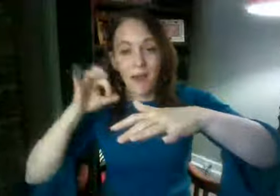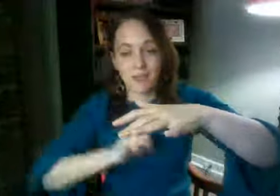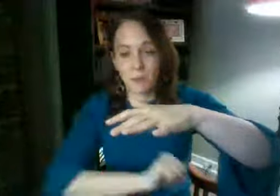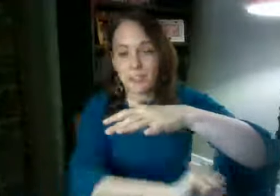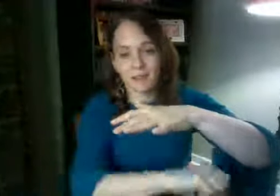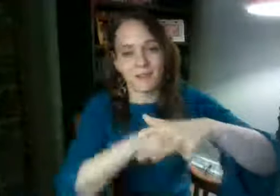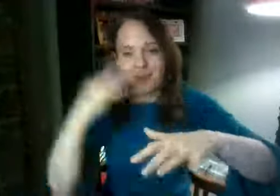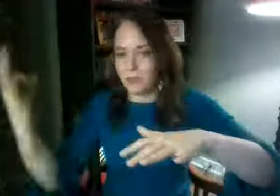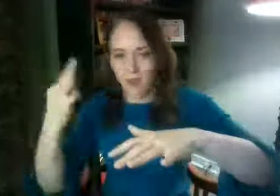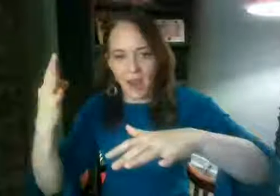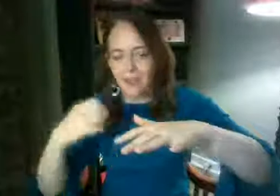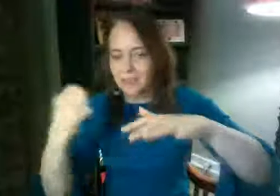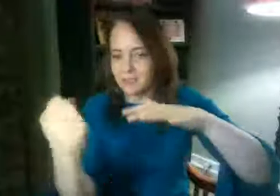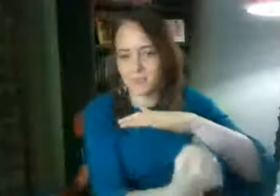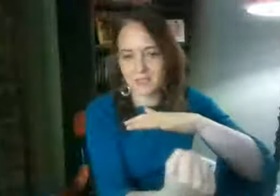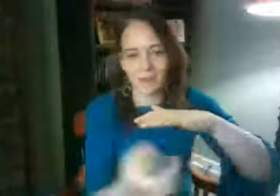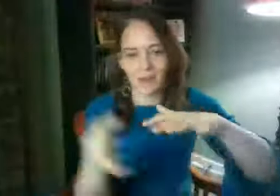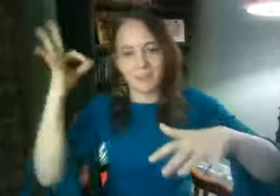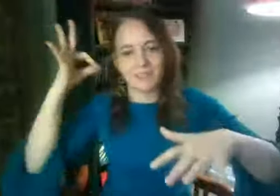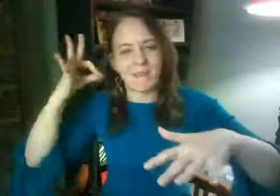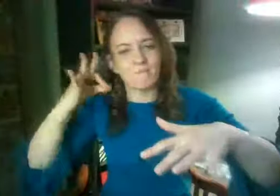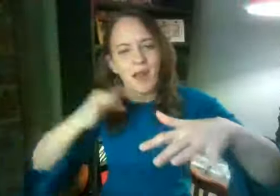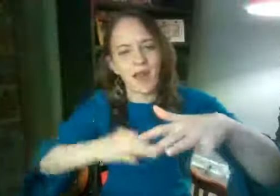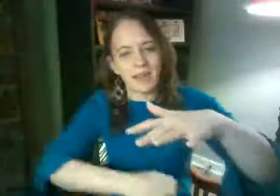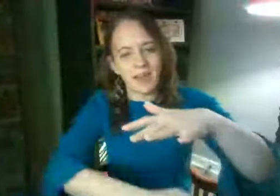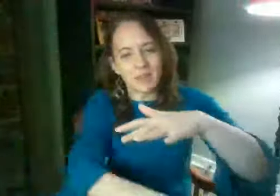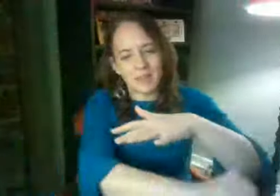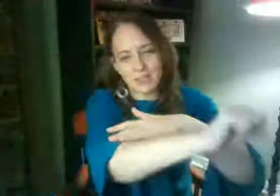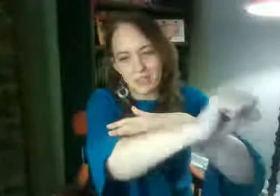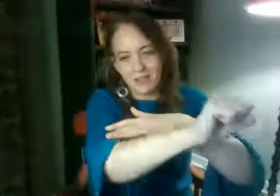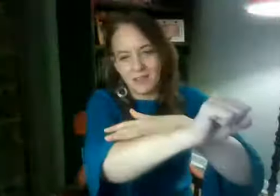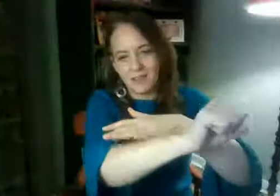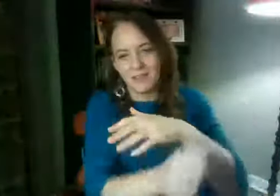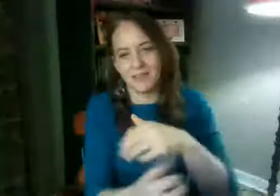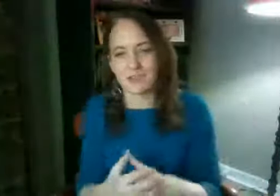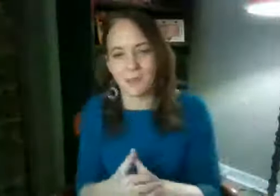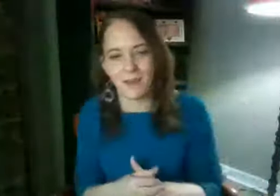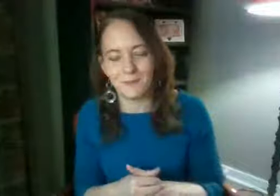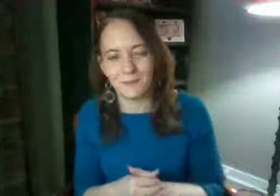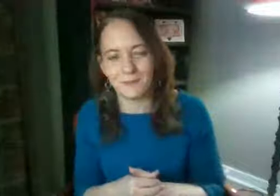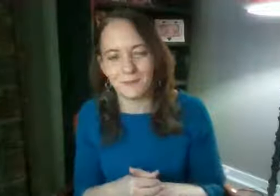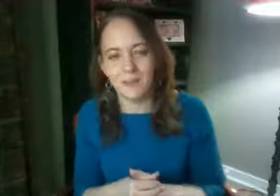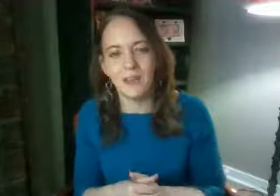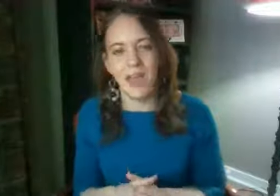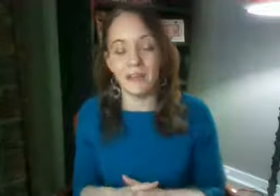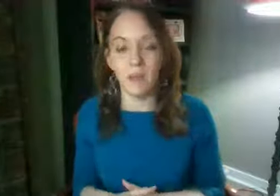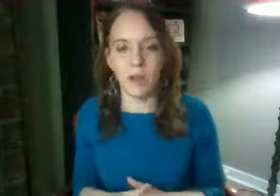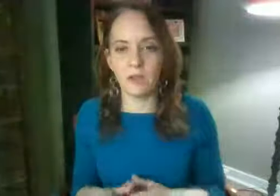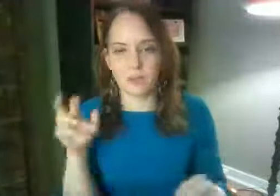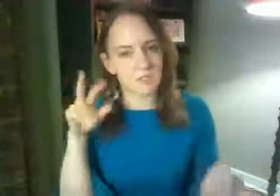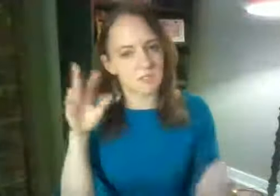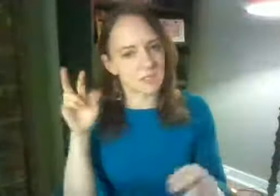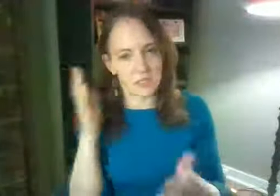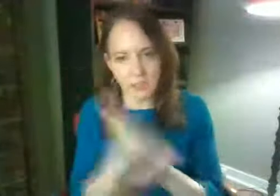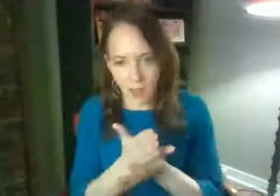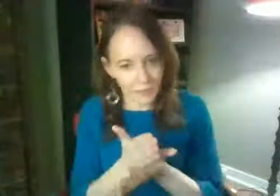Shabbat. This particularly doesn't mean Friday and it doesn't mean Saturday. It means that Friday night transition into Shabbat. And they want you to just stop